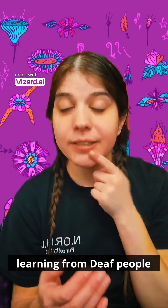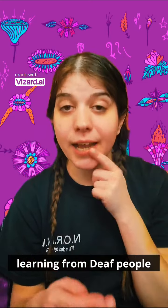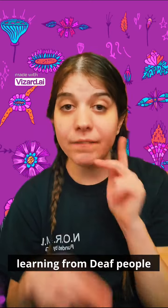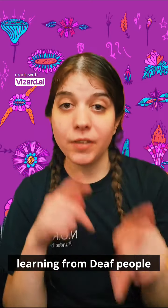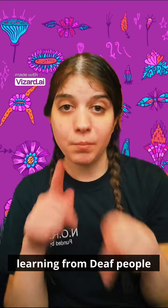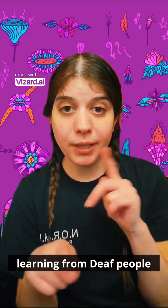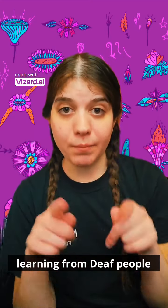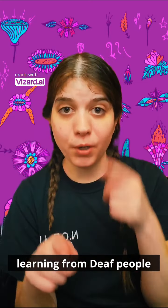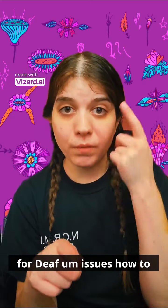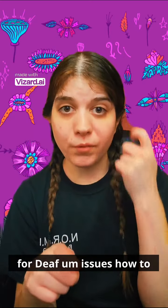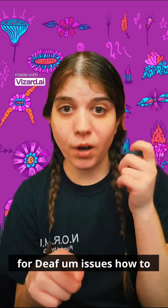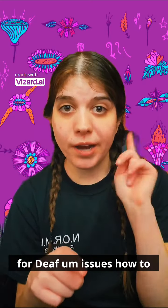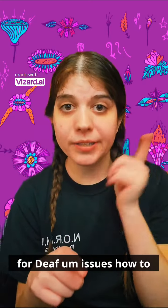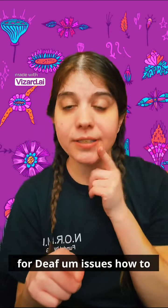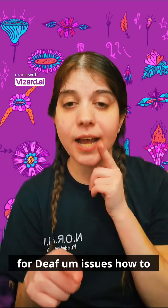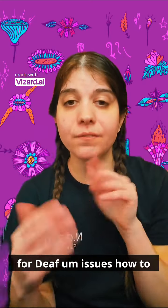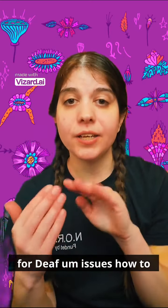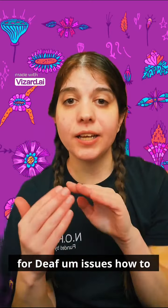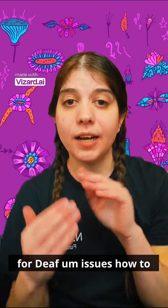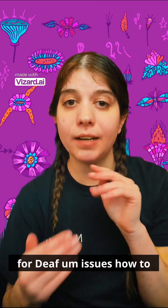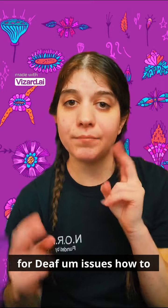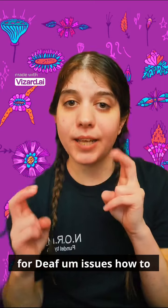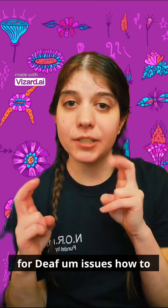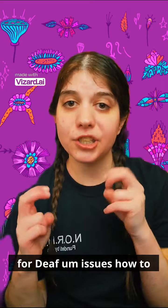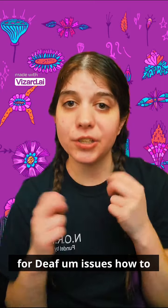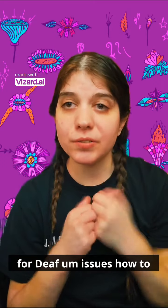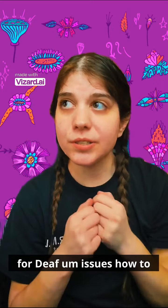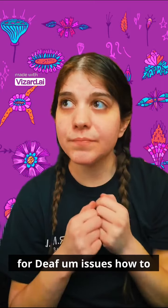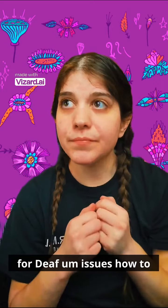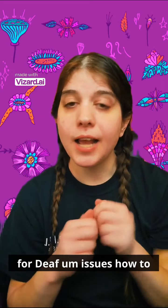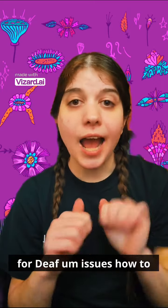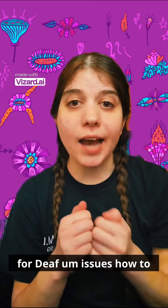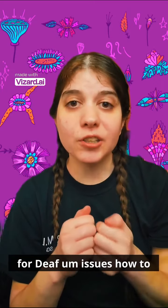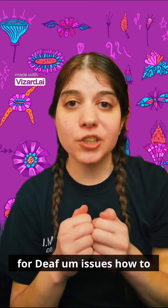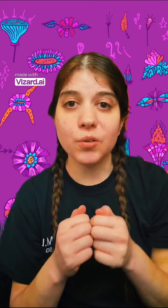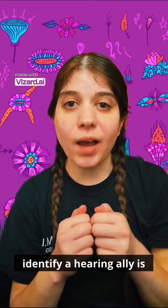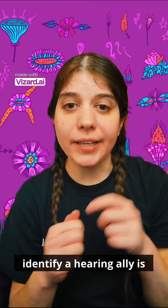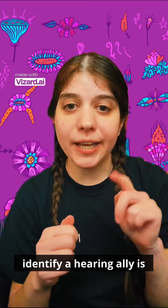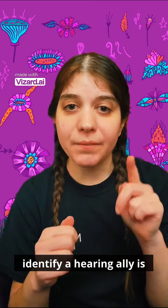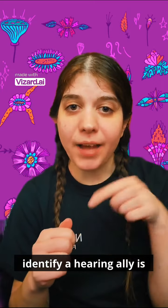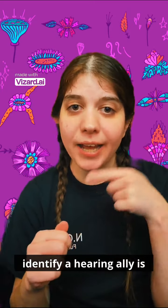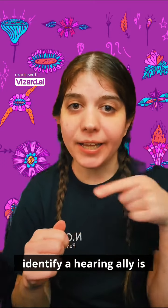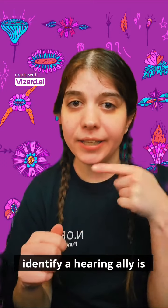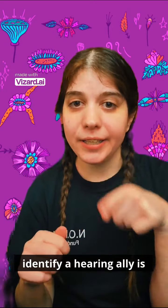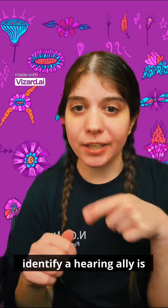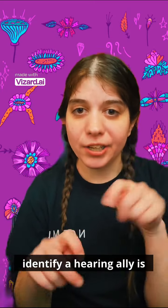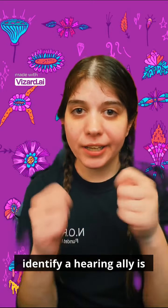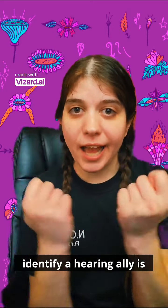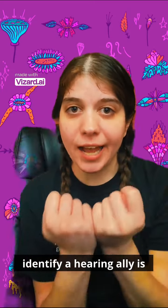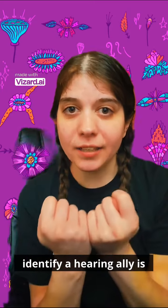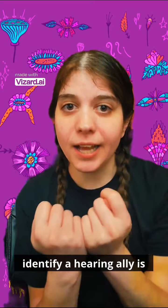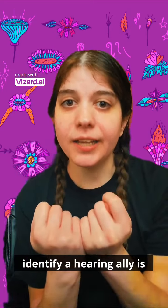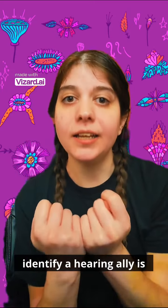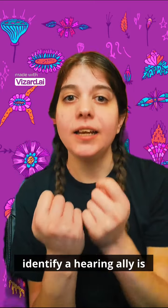deaf people for deaf issues. How to identify a hearing ally